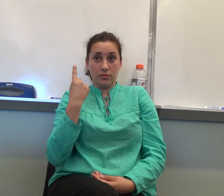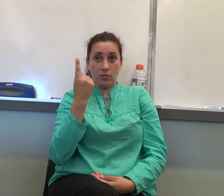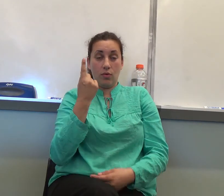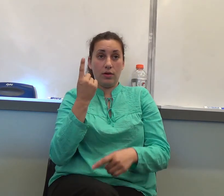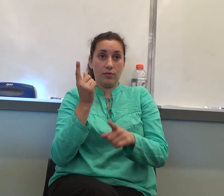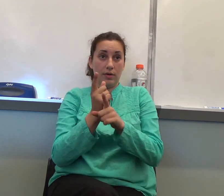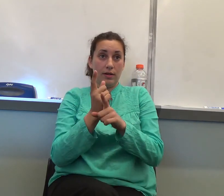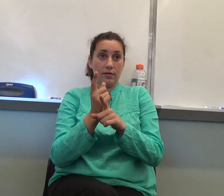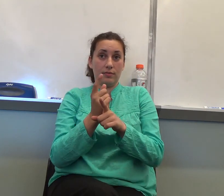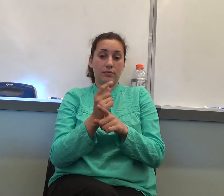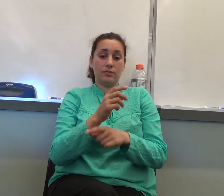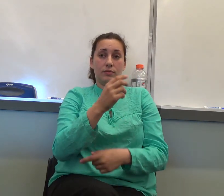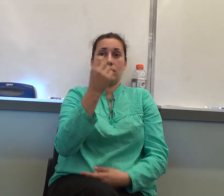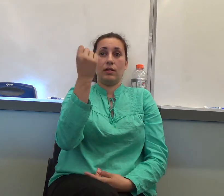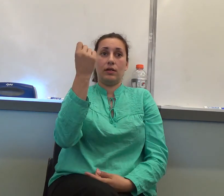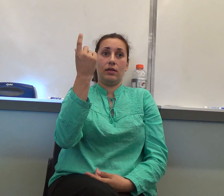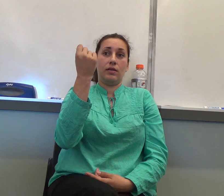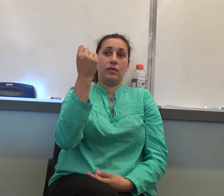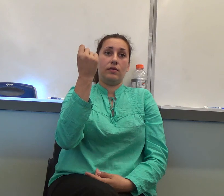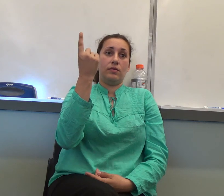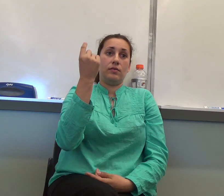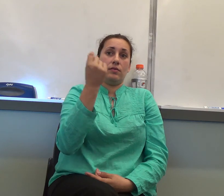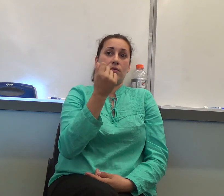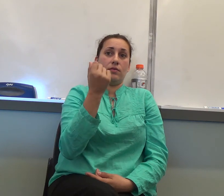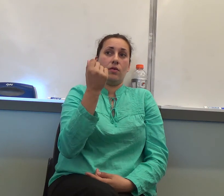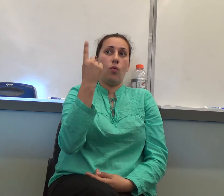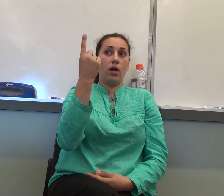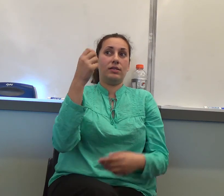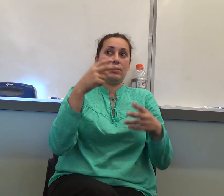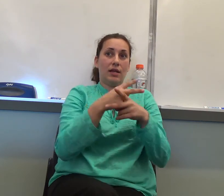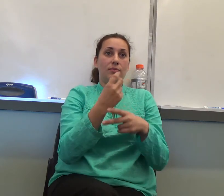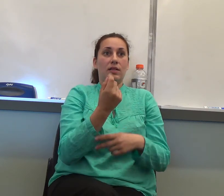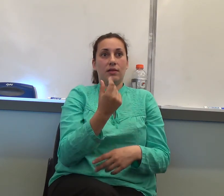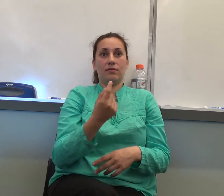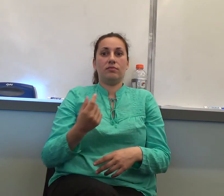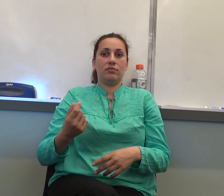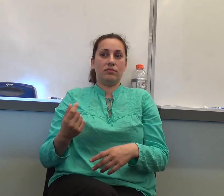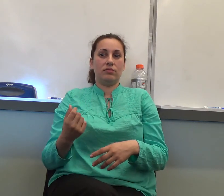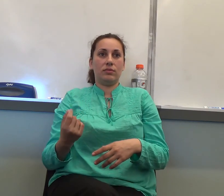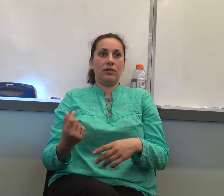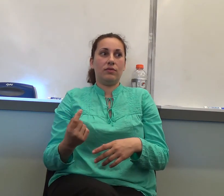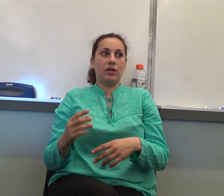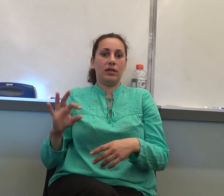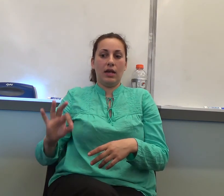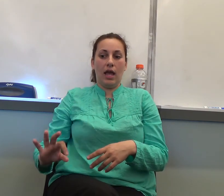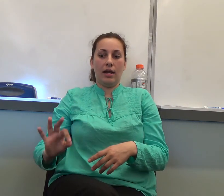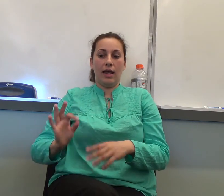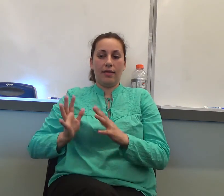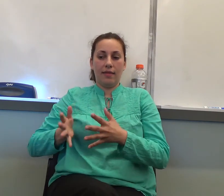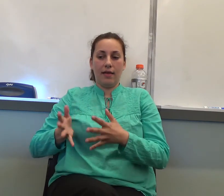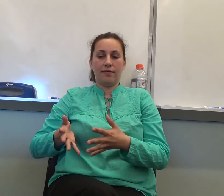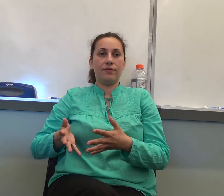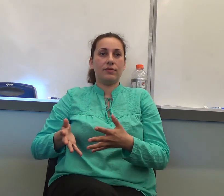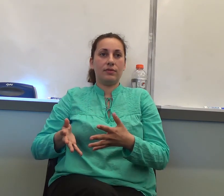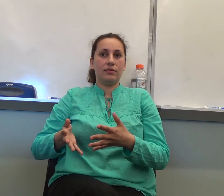That gives you a 9. 11 into 90. That would be 8. The 11s are so easy to work with,